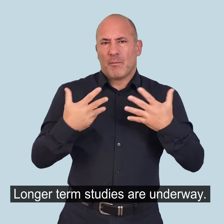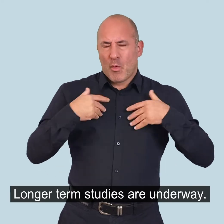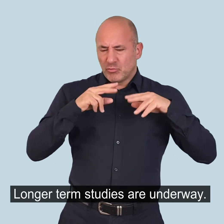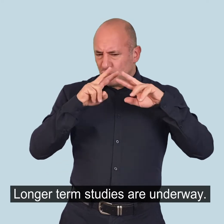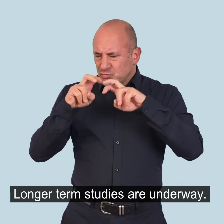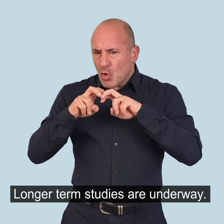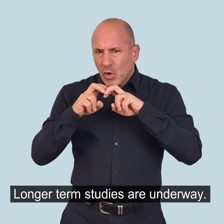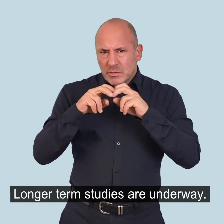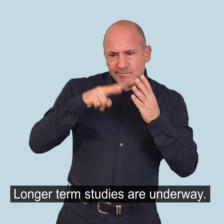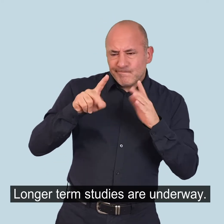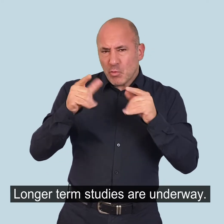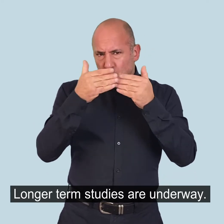Longer-term studies are underway.